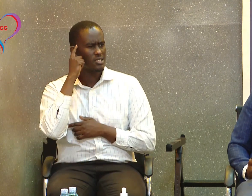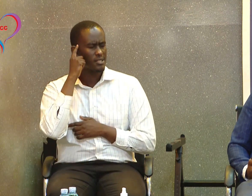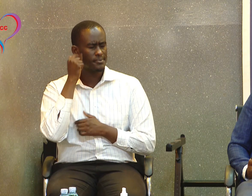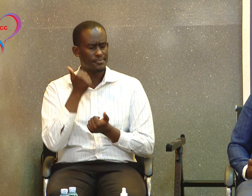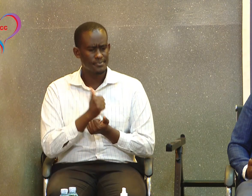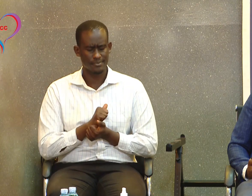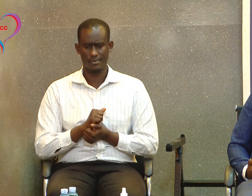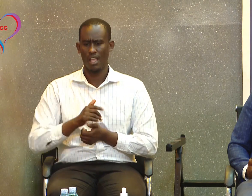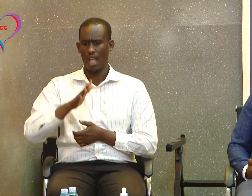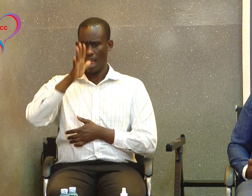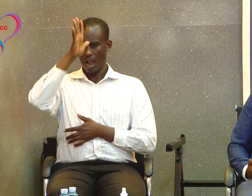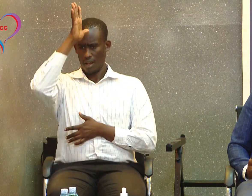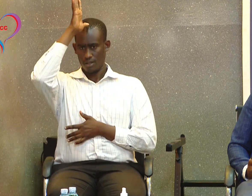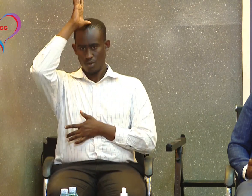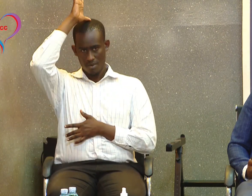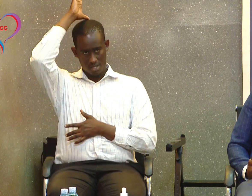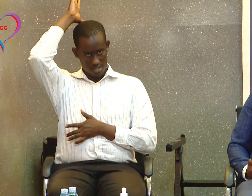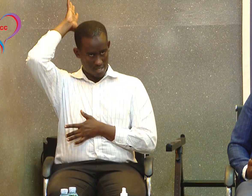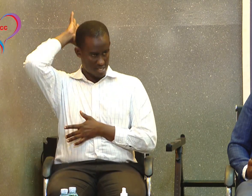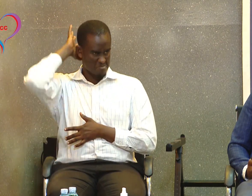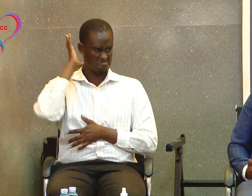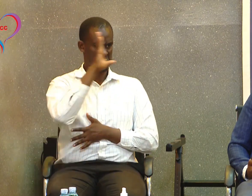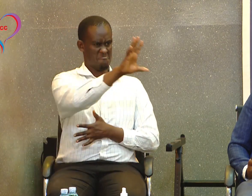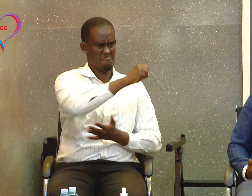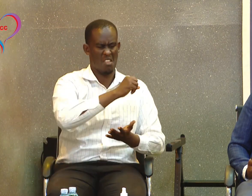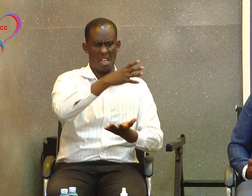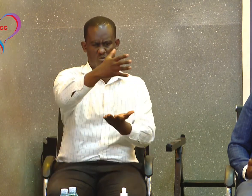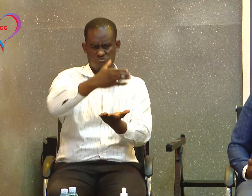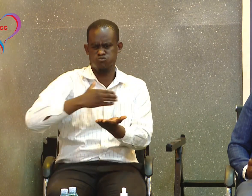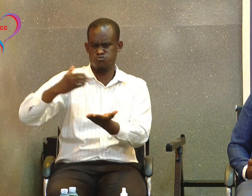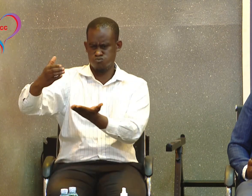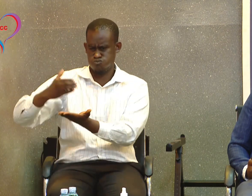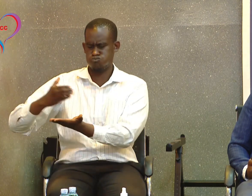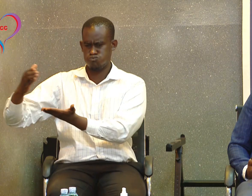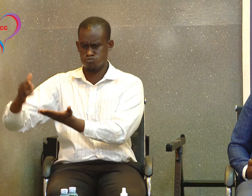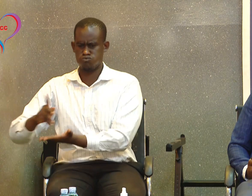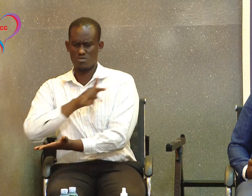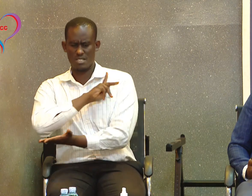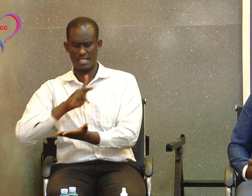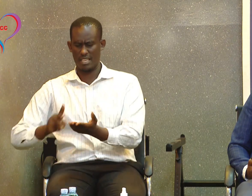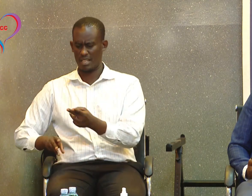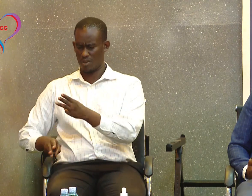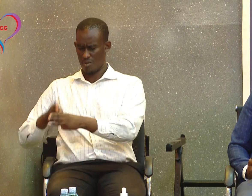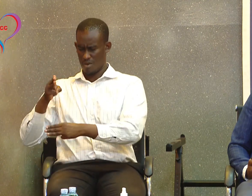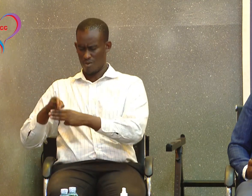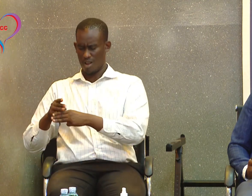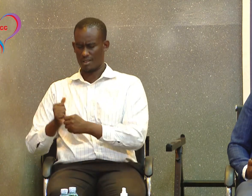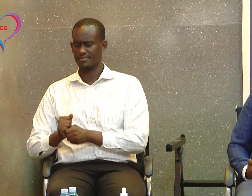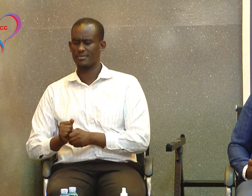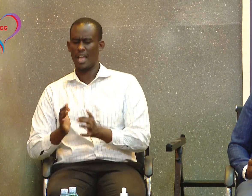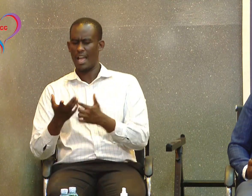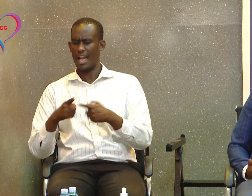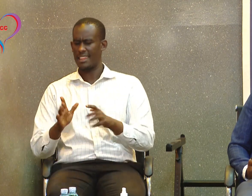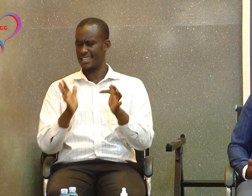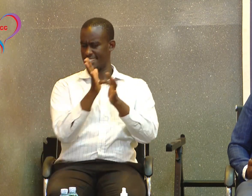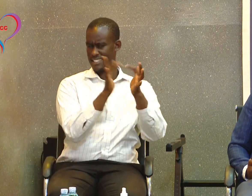have taken over all the kingdoms of the world, and the only king that is known is Caesar, and this young man is saying that there's